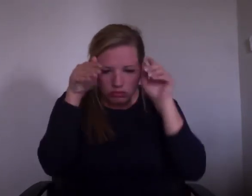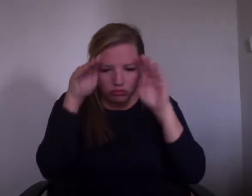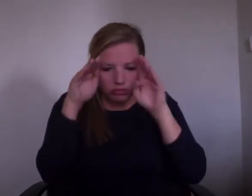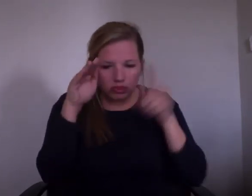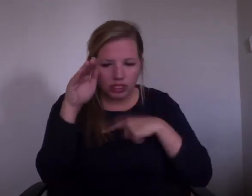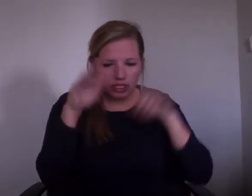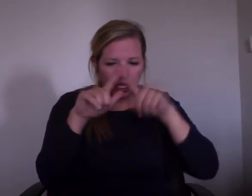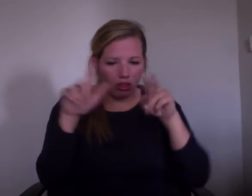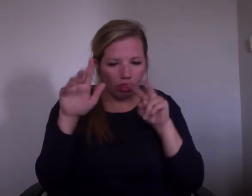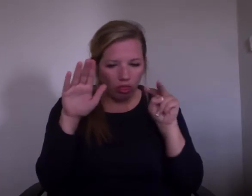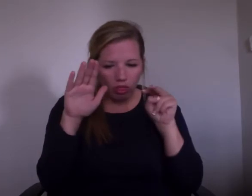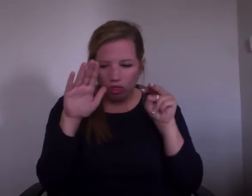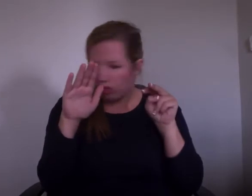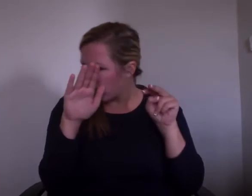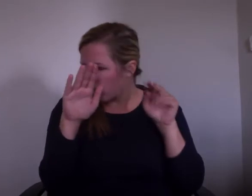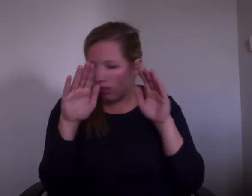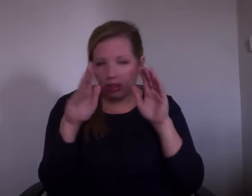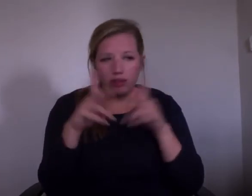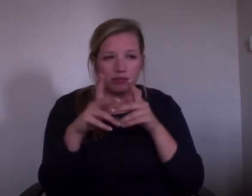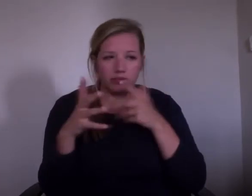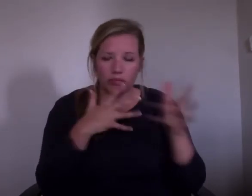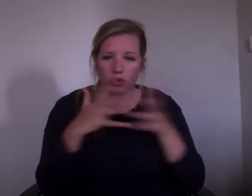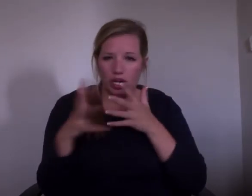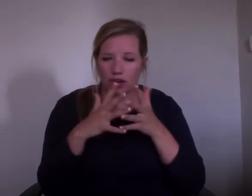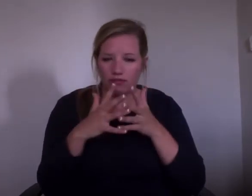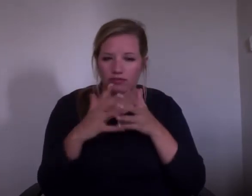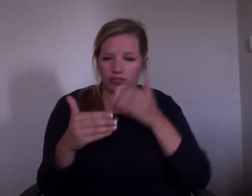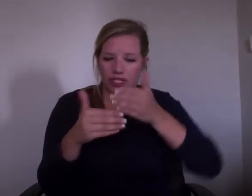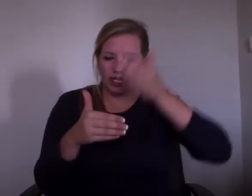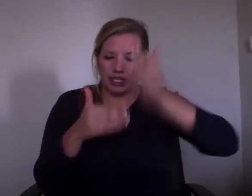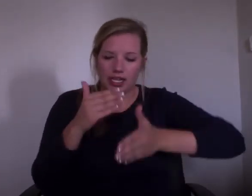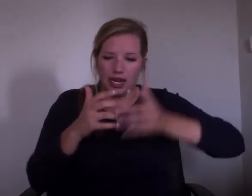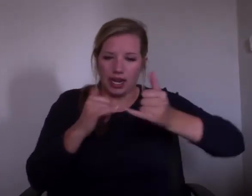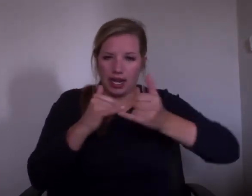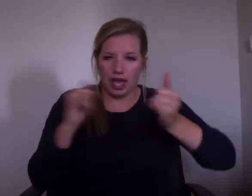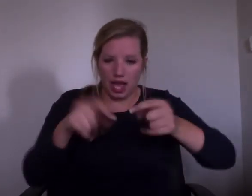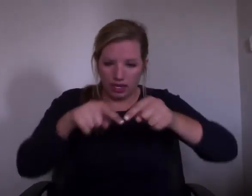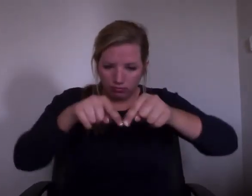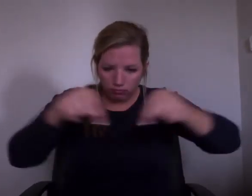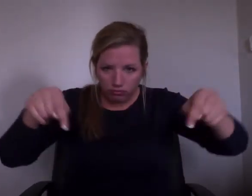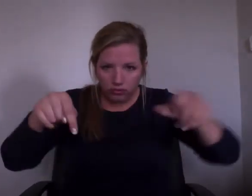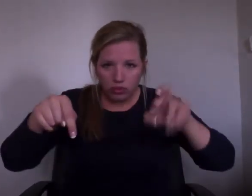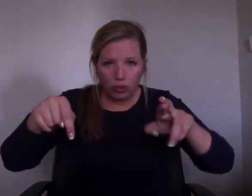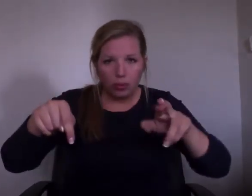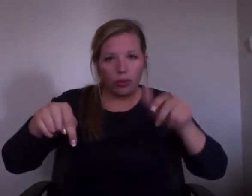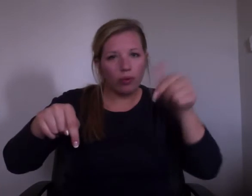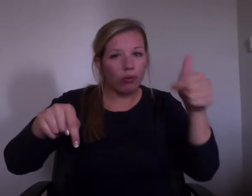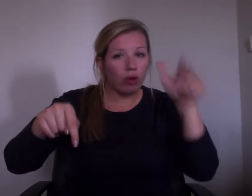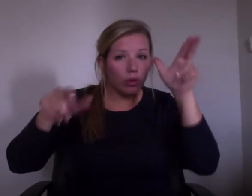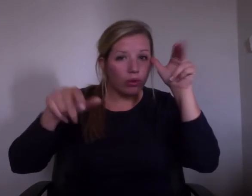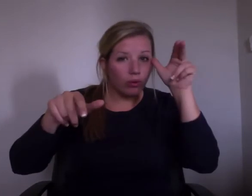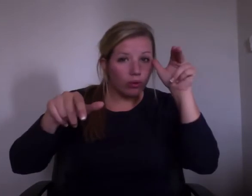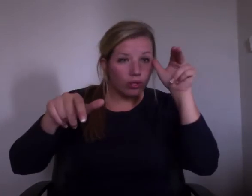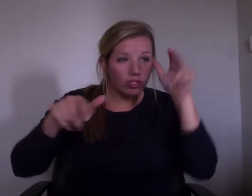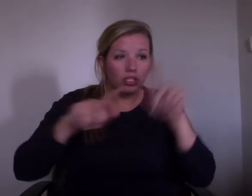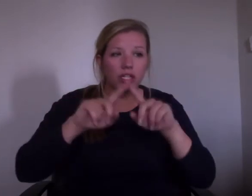The either open track, the finish line, or other horses, and not to focus on what's happening